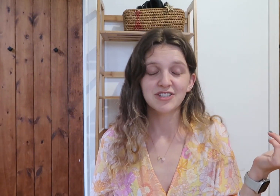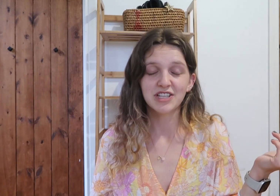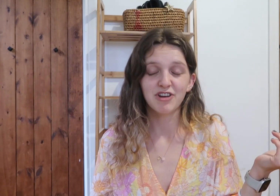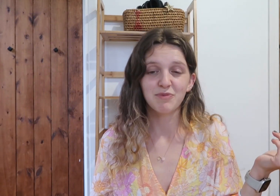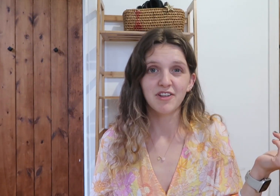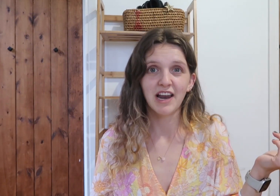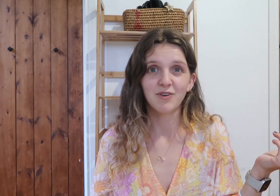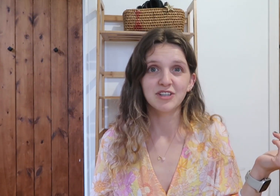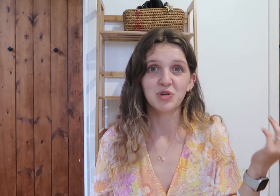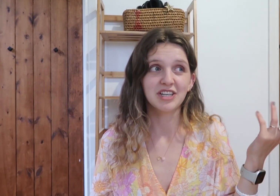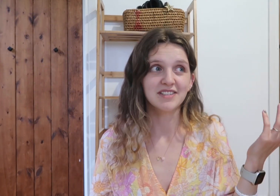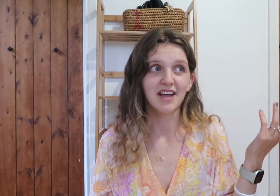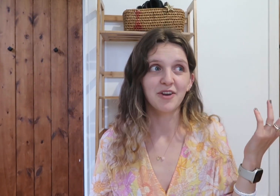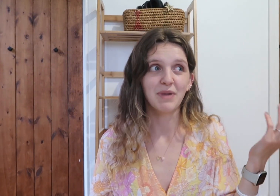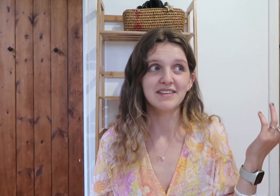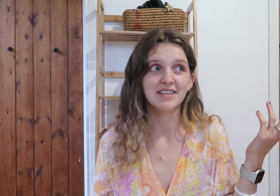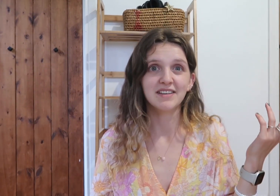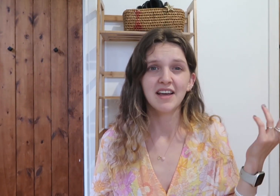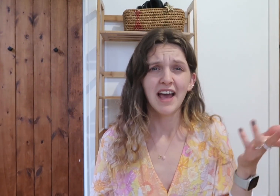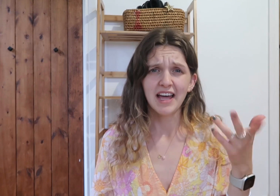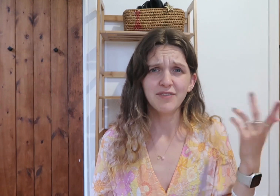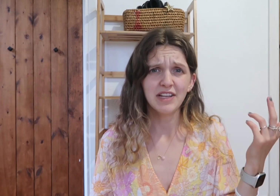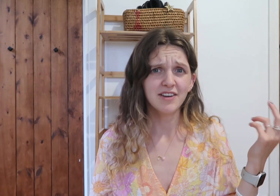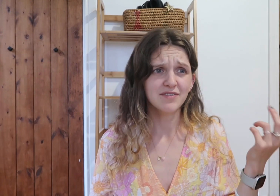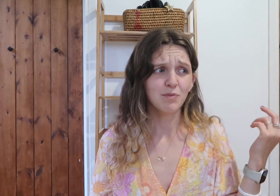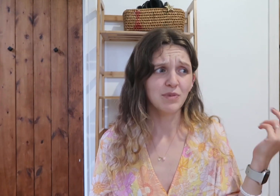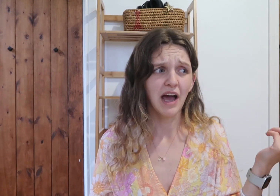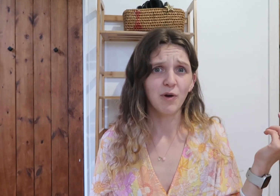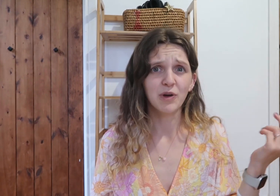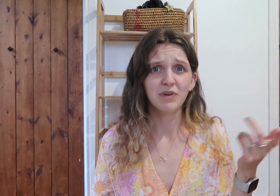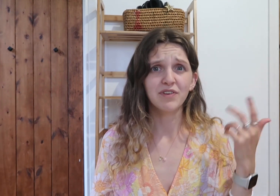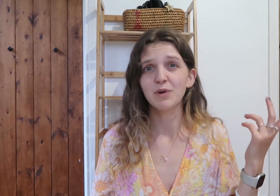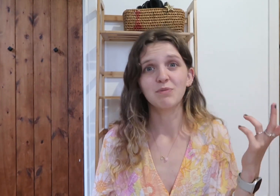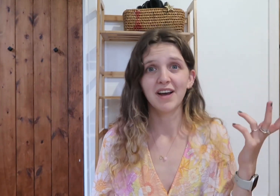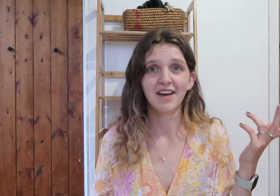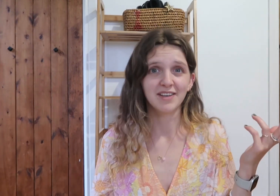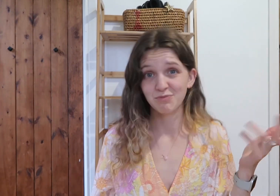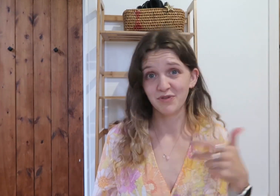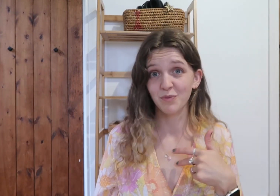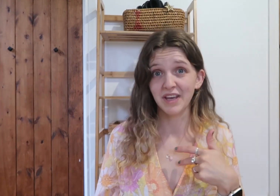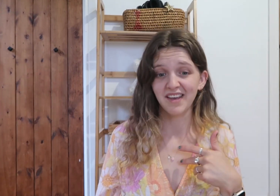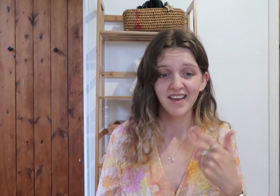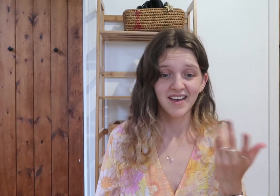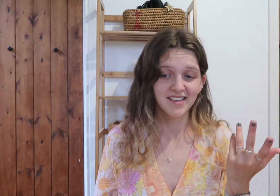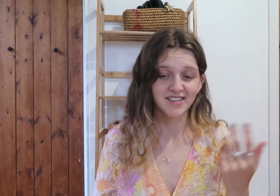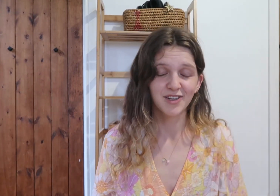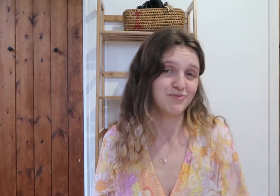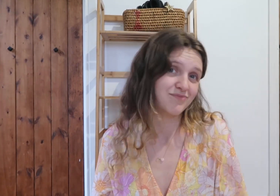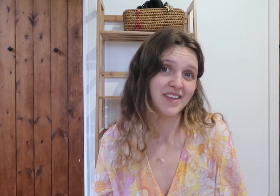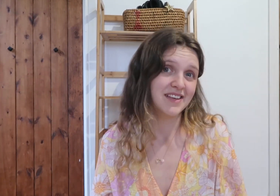just giving him another language, which is an amazing, and if he learns it from now, he'll be fluent by like before me. So it's